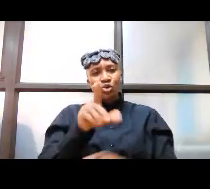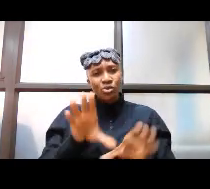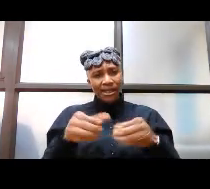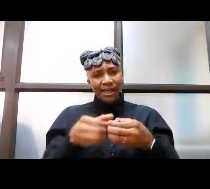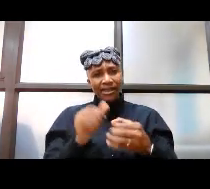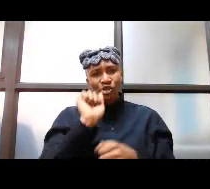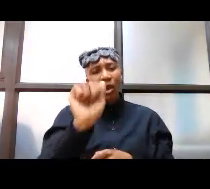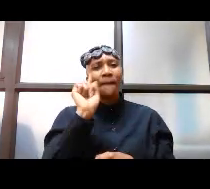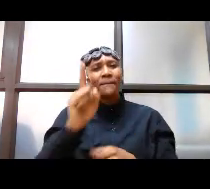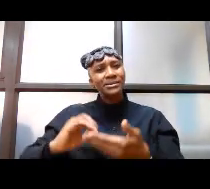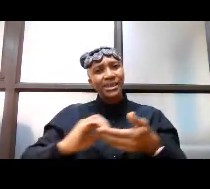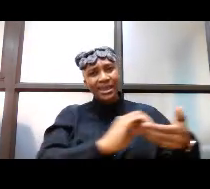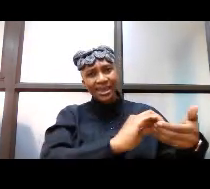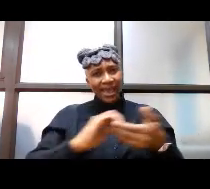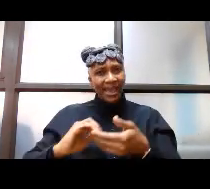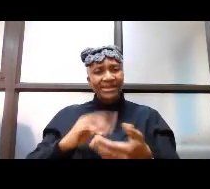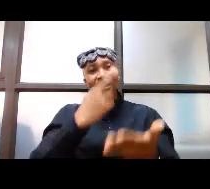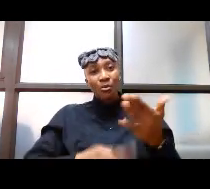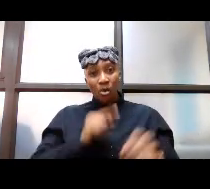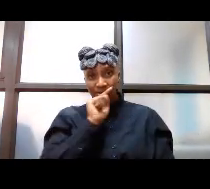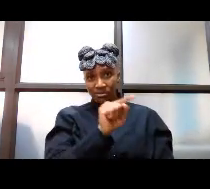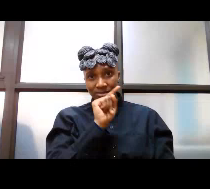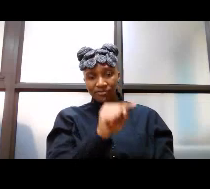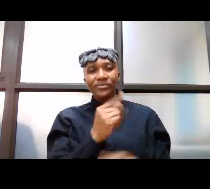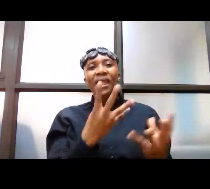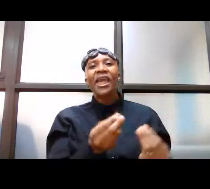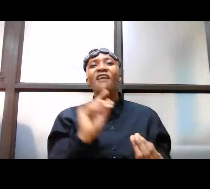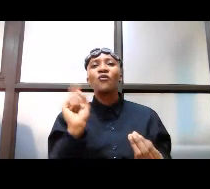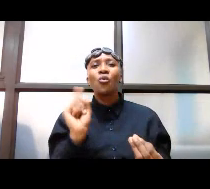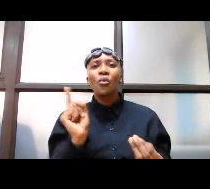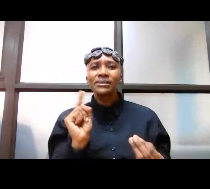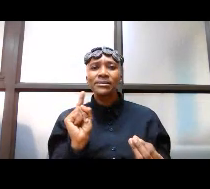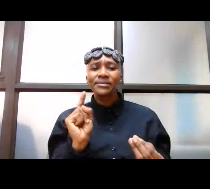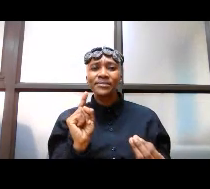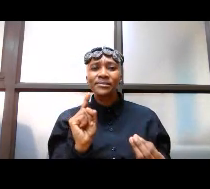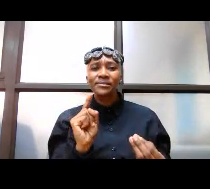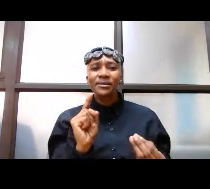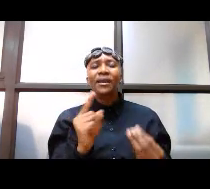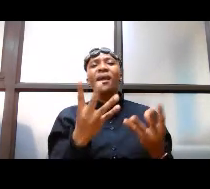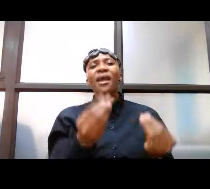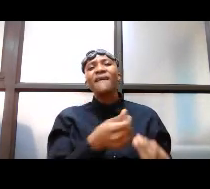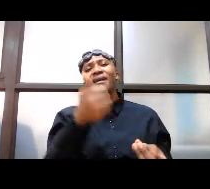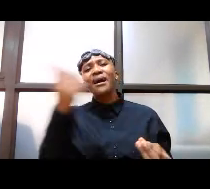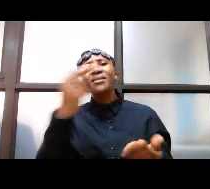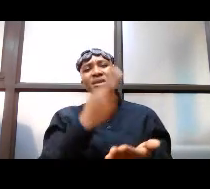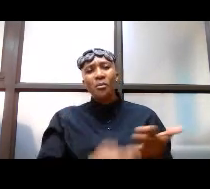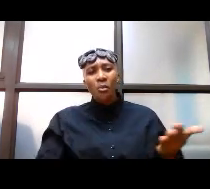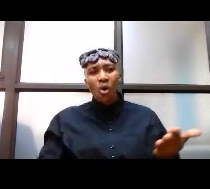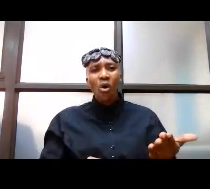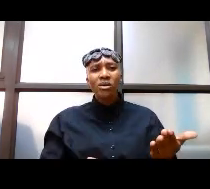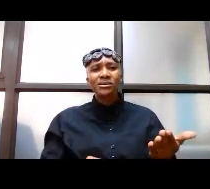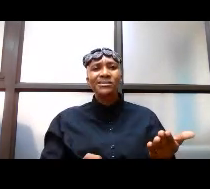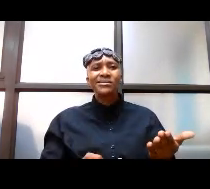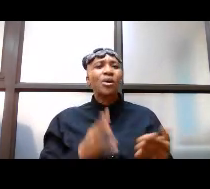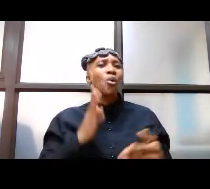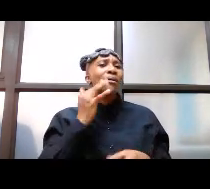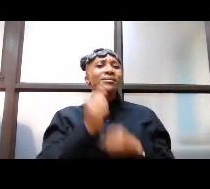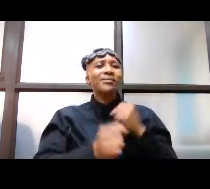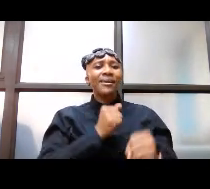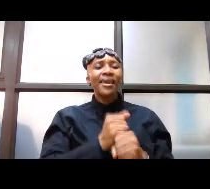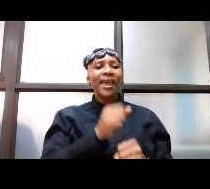engaged or have a look at that report. There was another report done in 2015